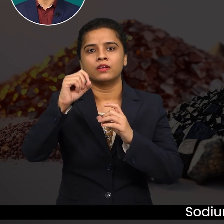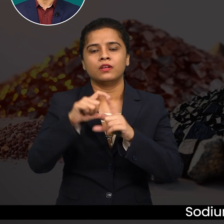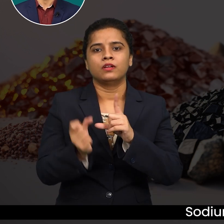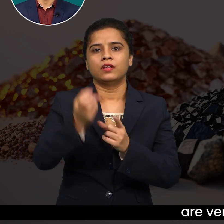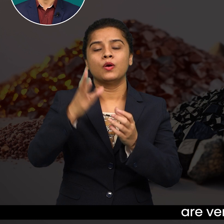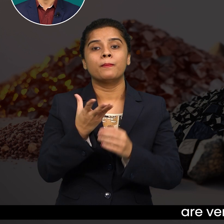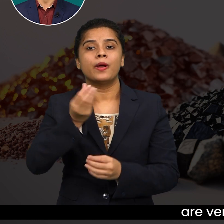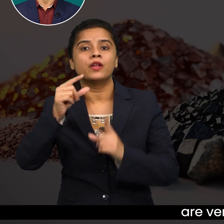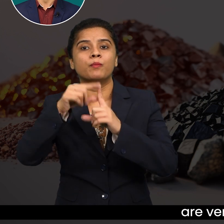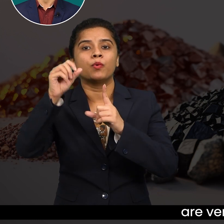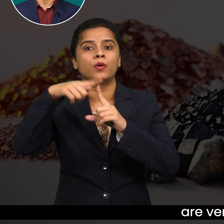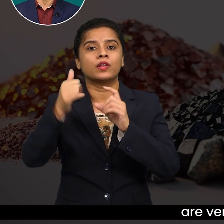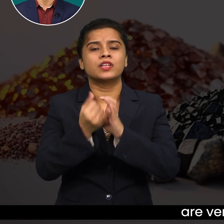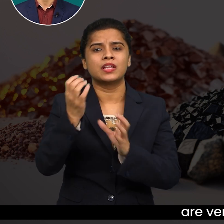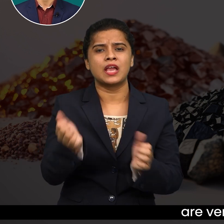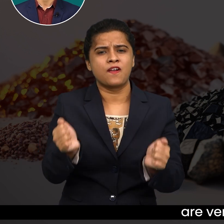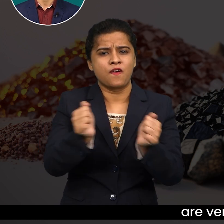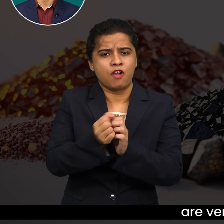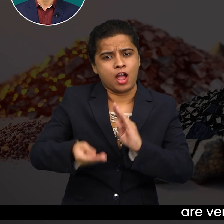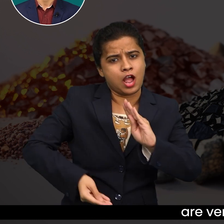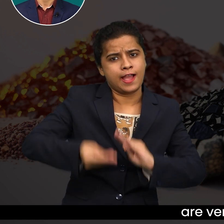Sodium and potassium are very reactive metals.